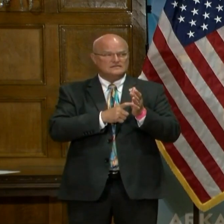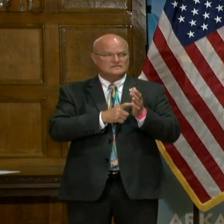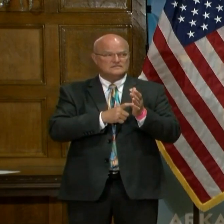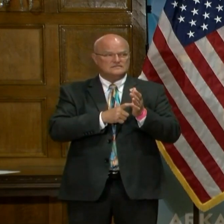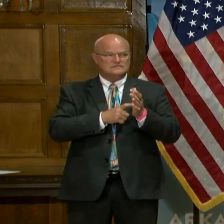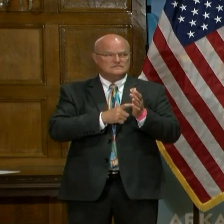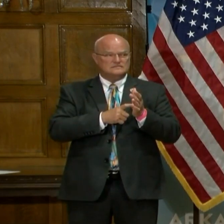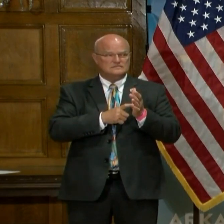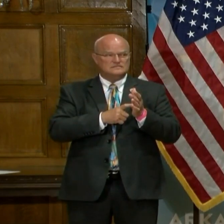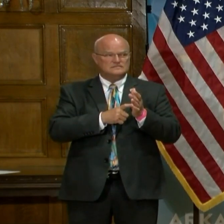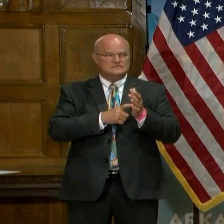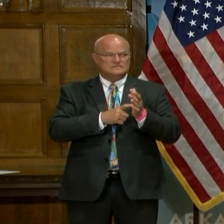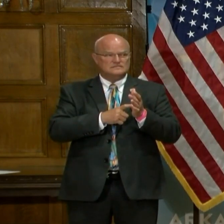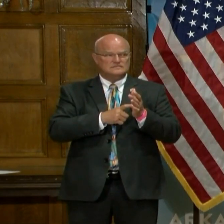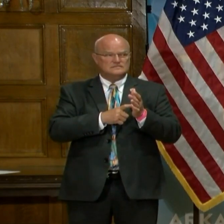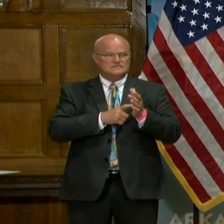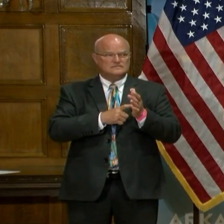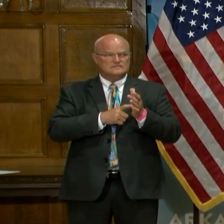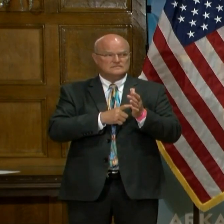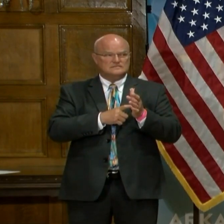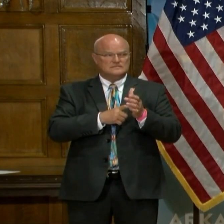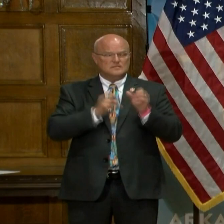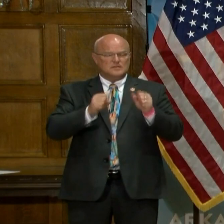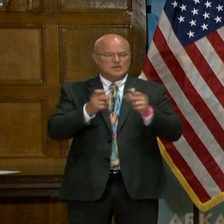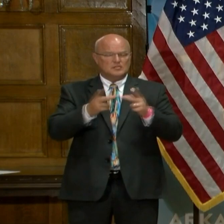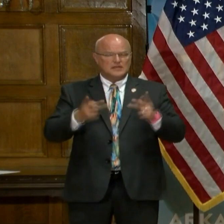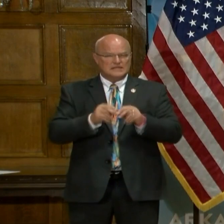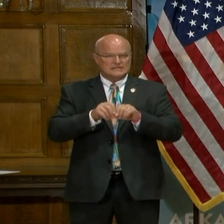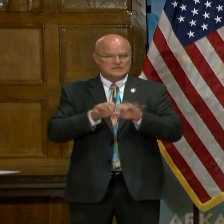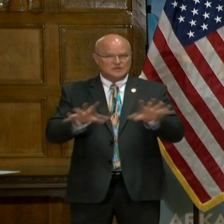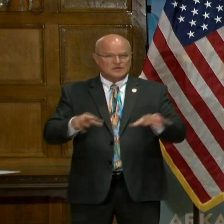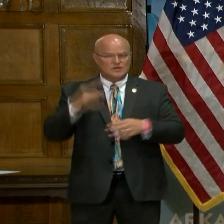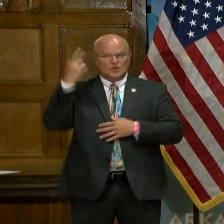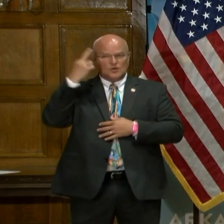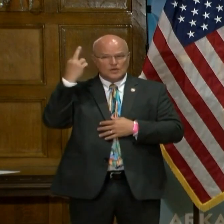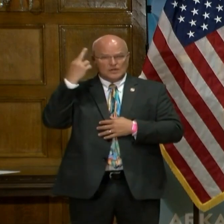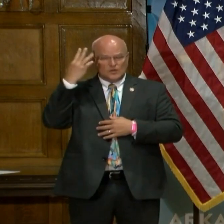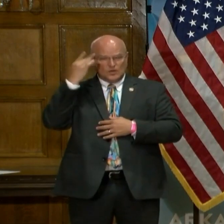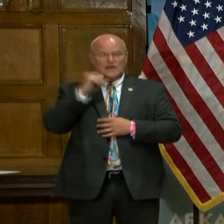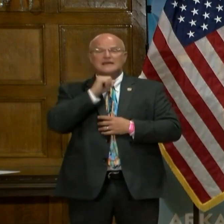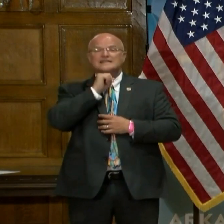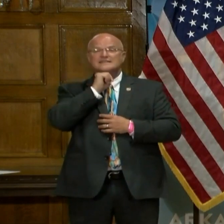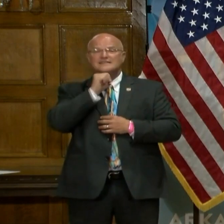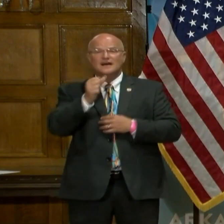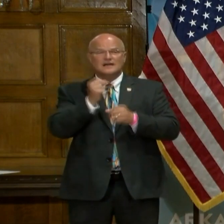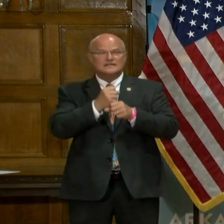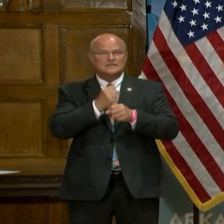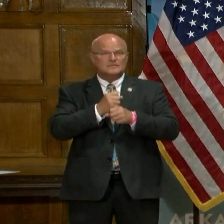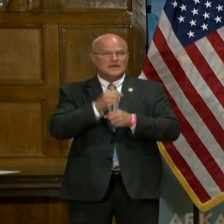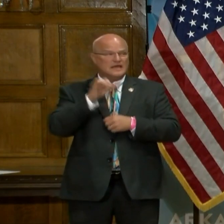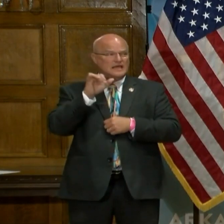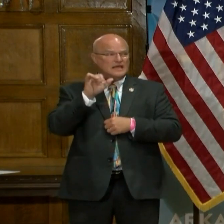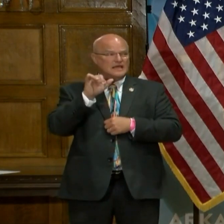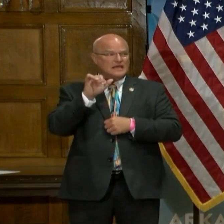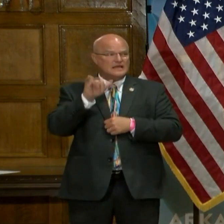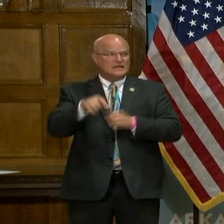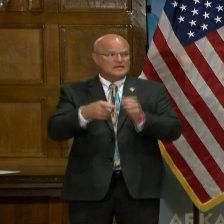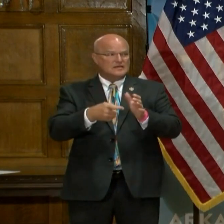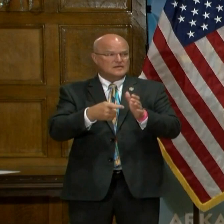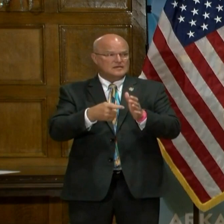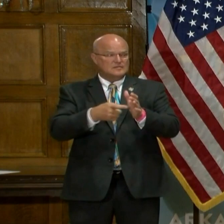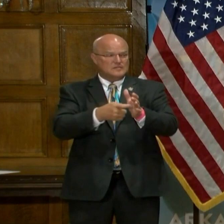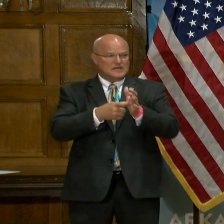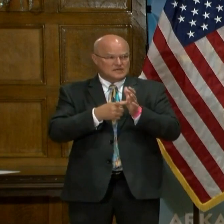a potential place where this is spreading, is there a reason not to make them have